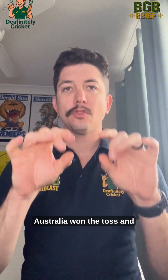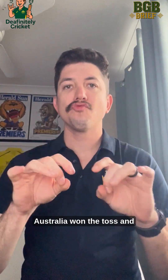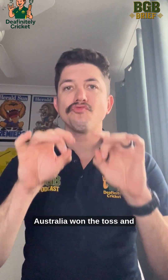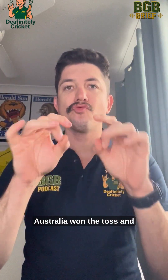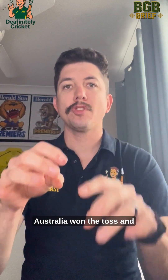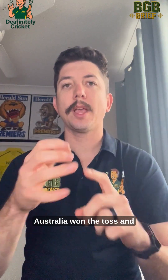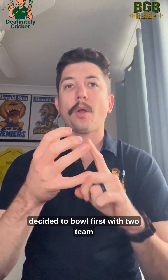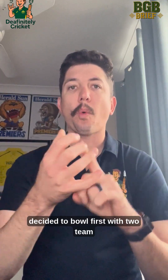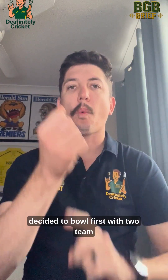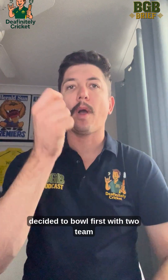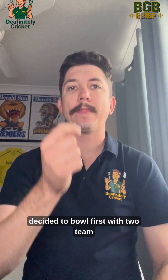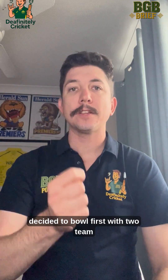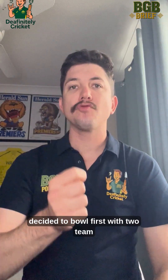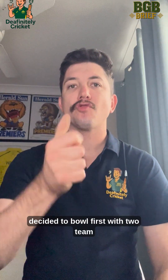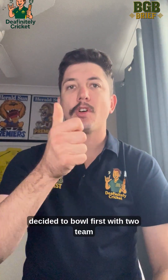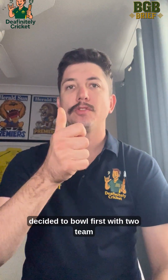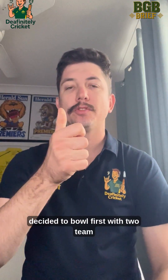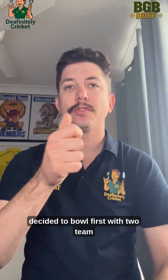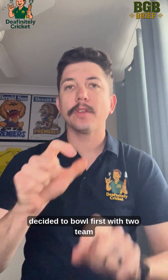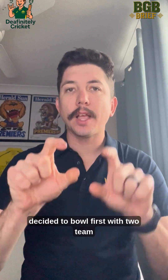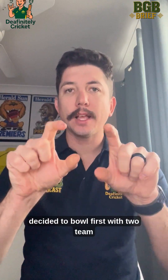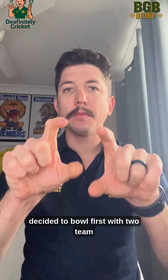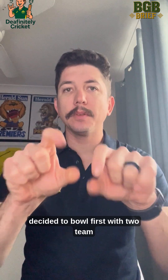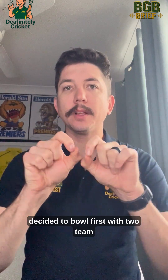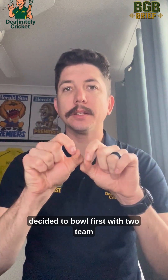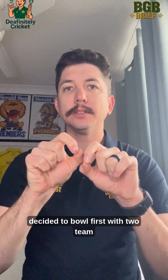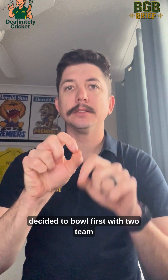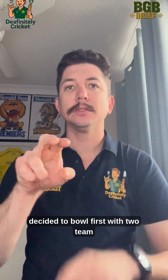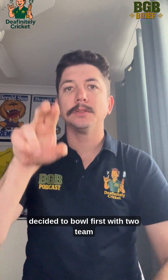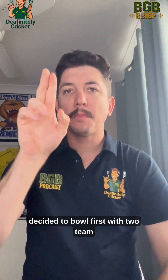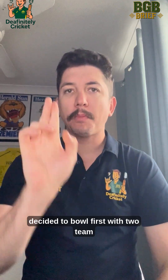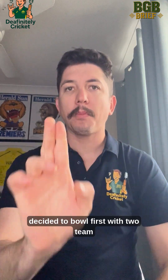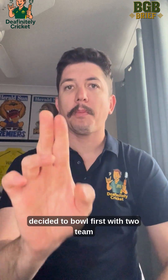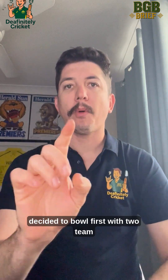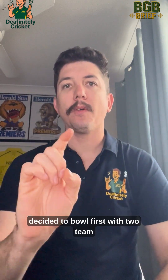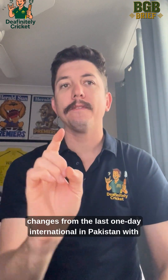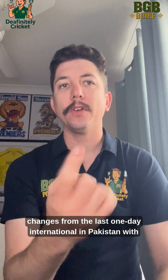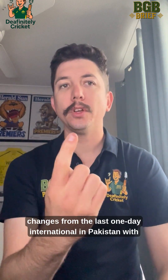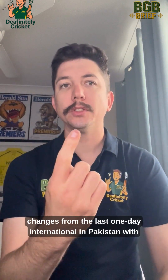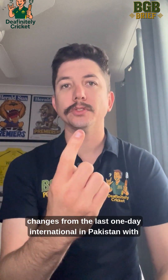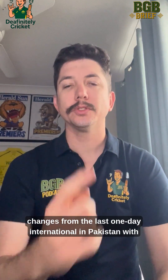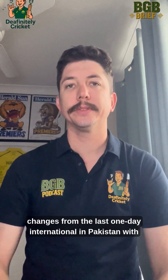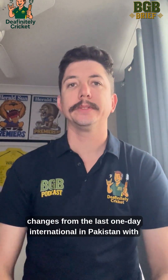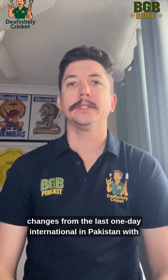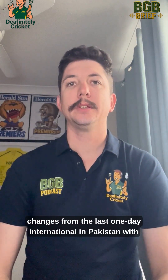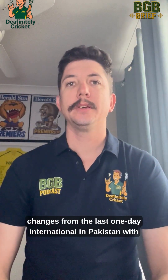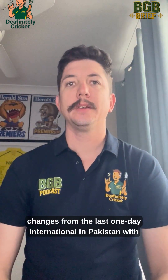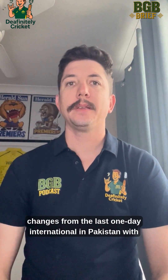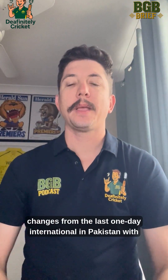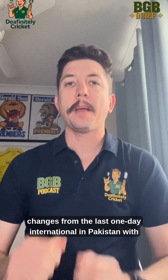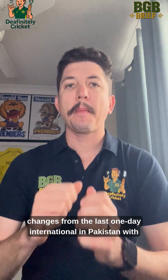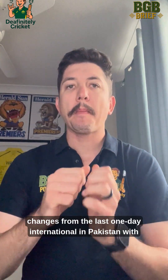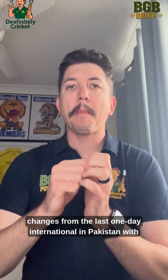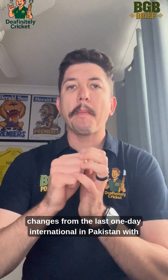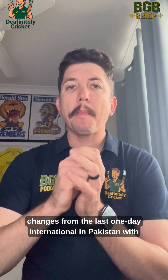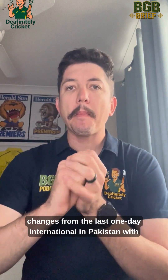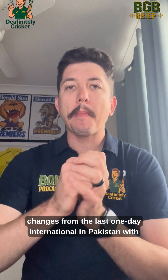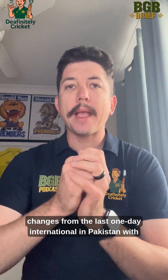toss and decided to bowl first with two team changes from the last one-day international in